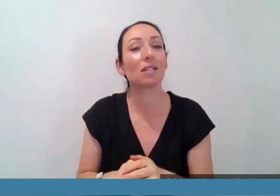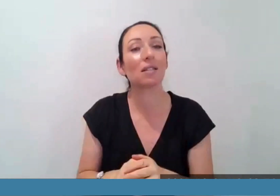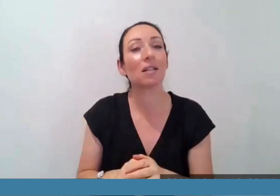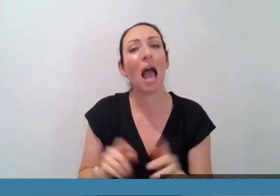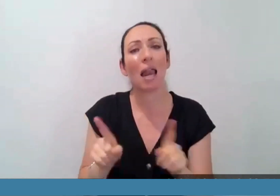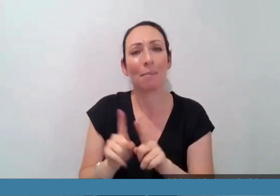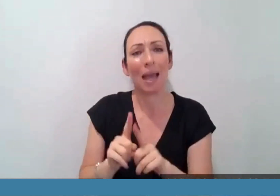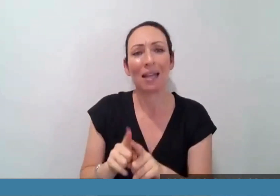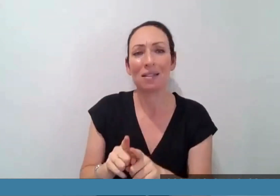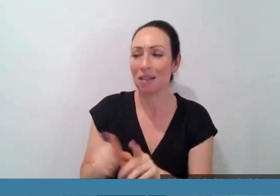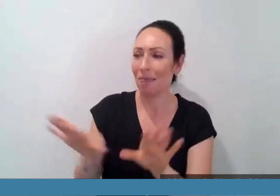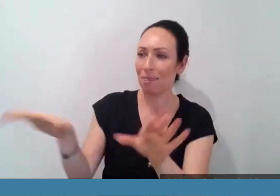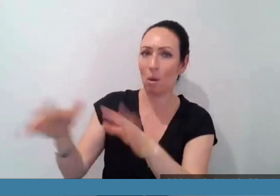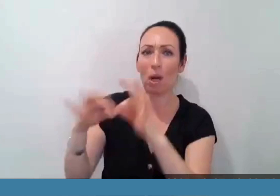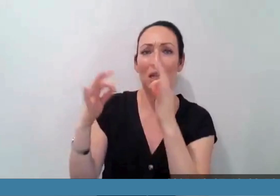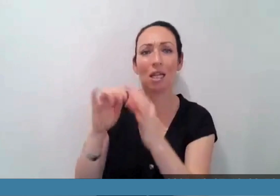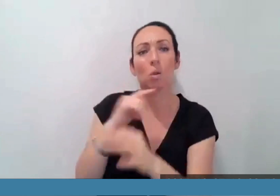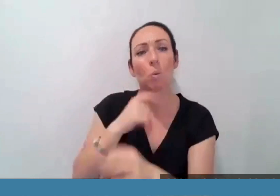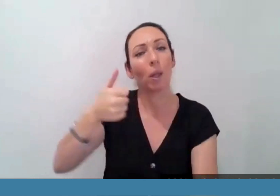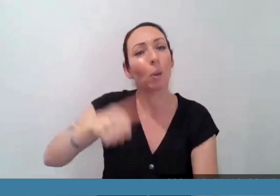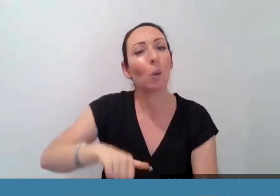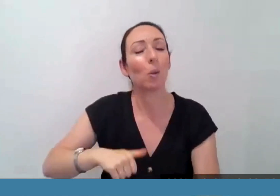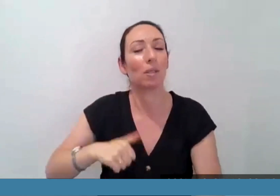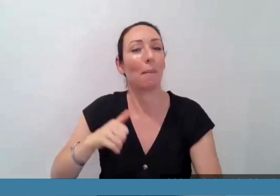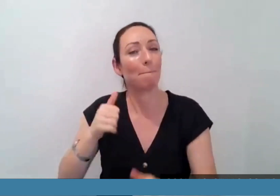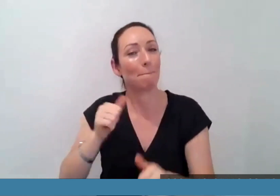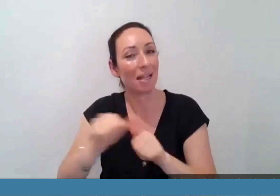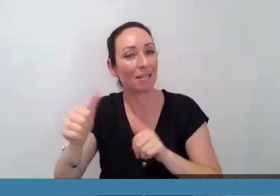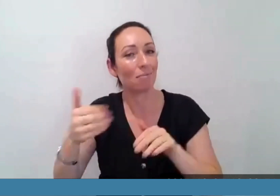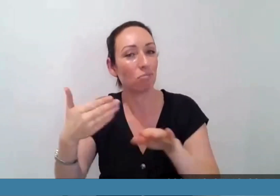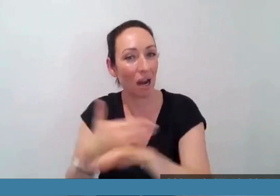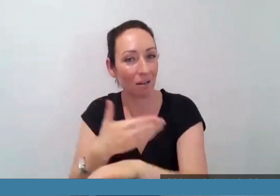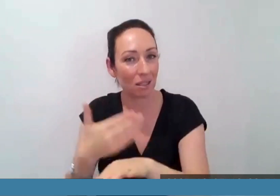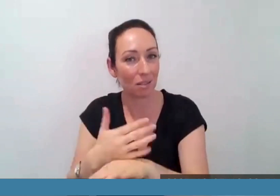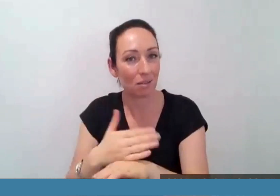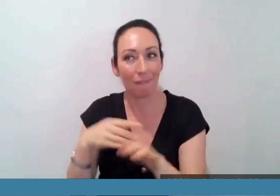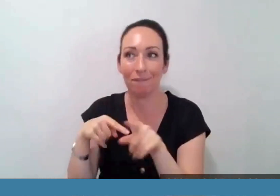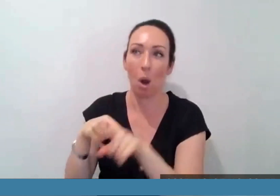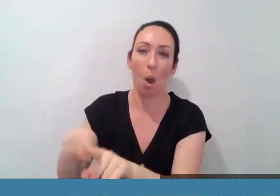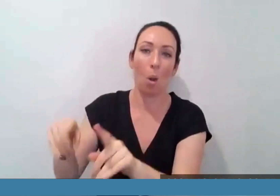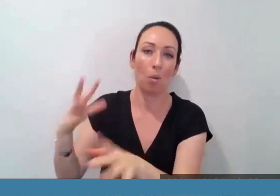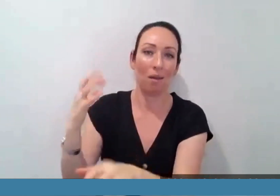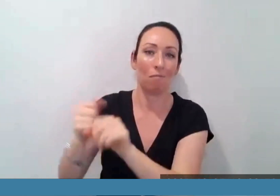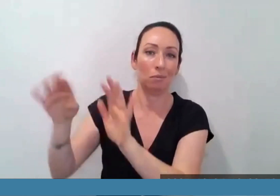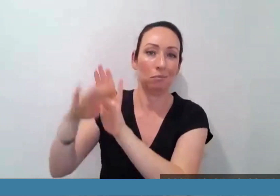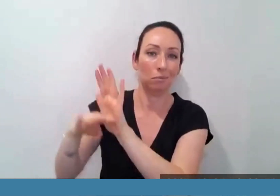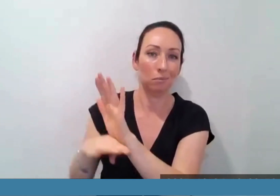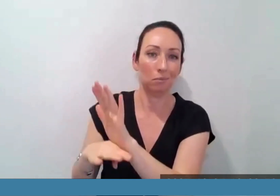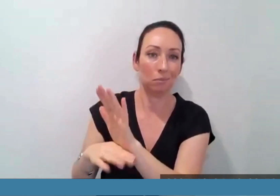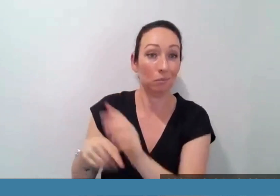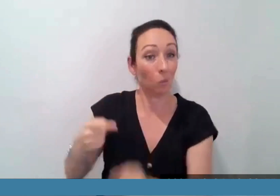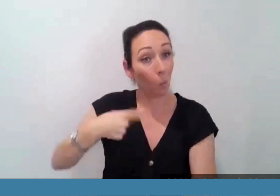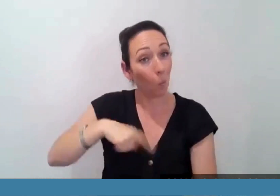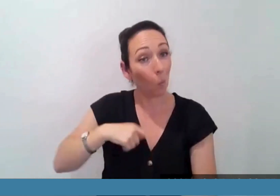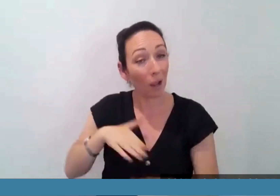practice. By focusing on this area, we can explore how providers decide to use best